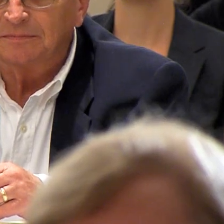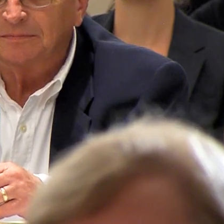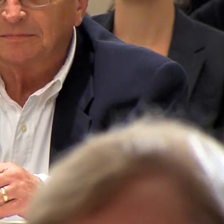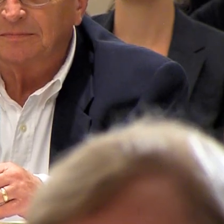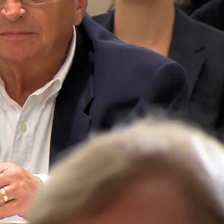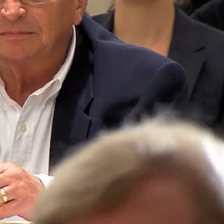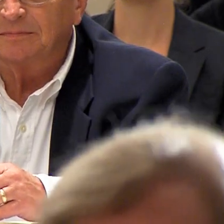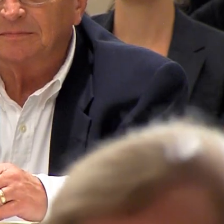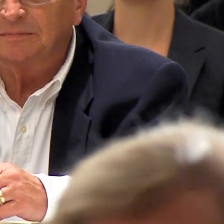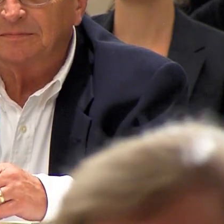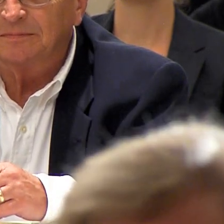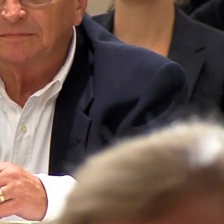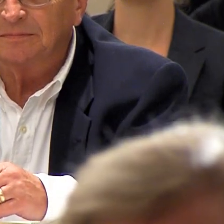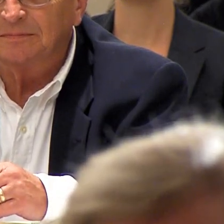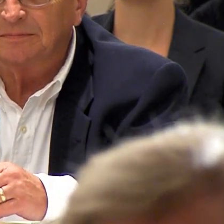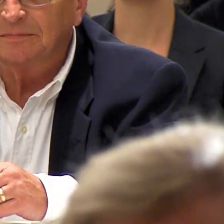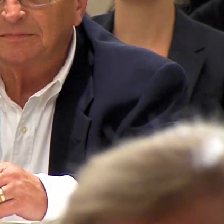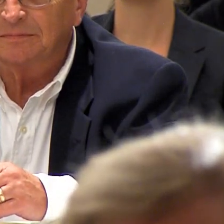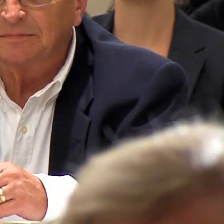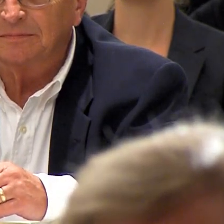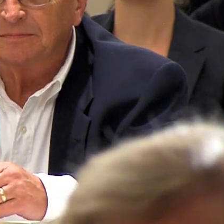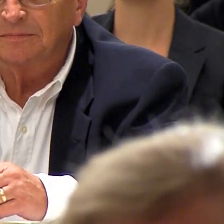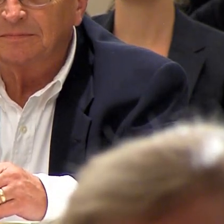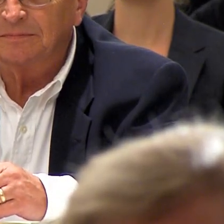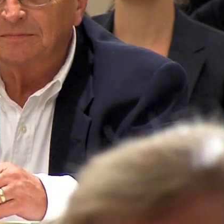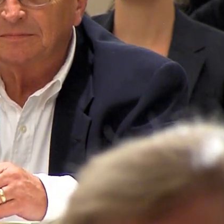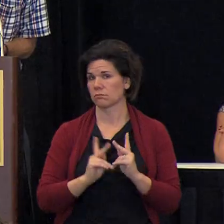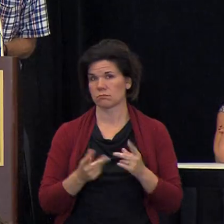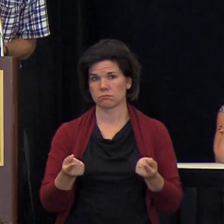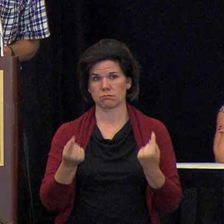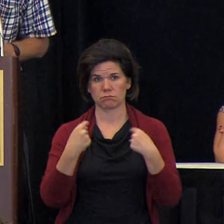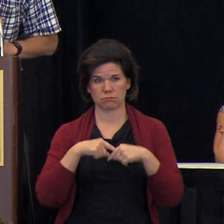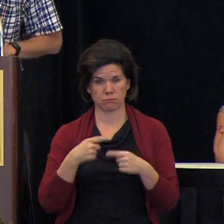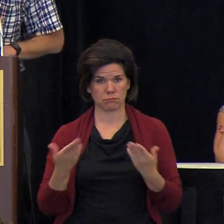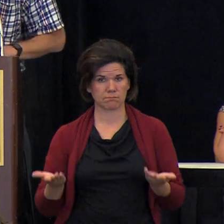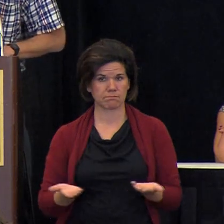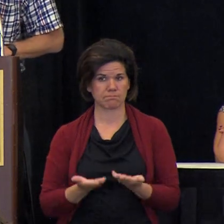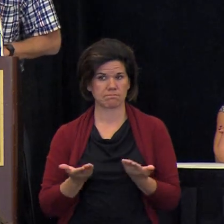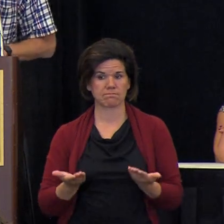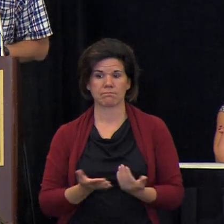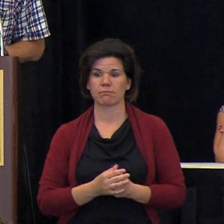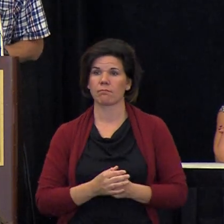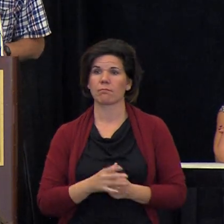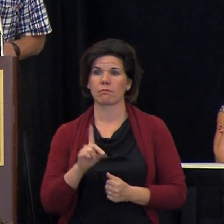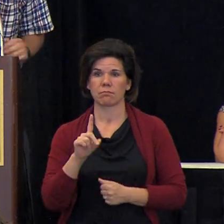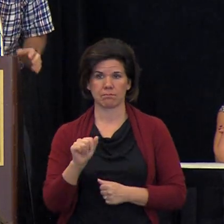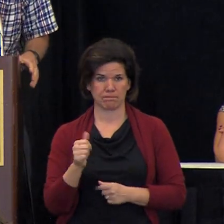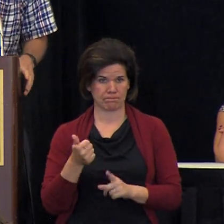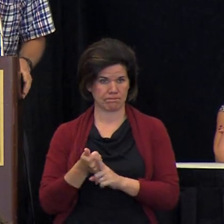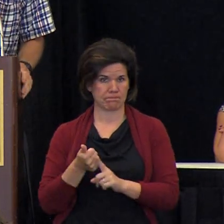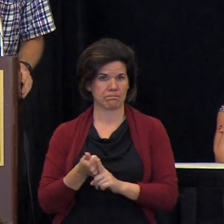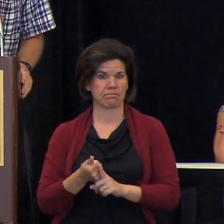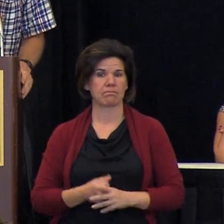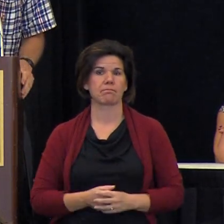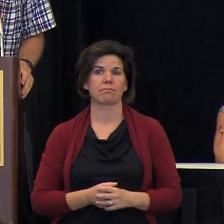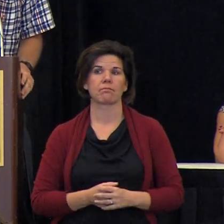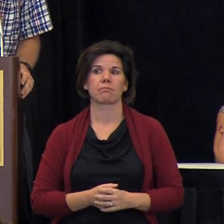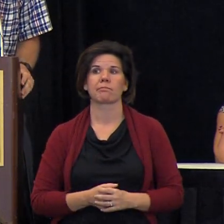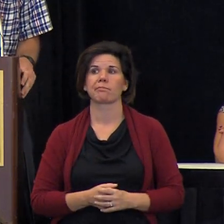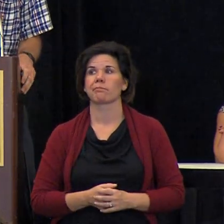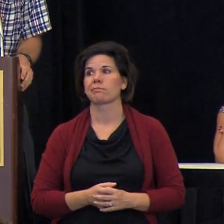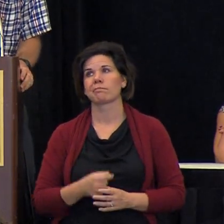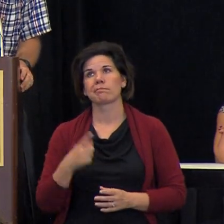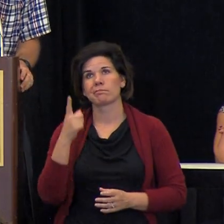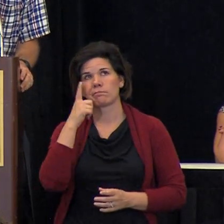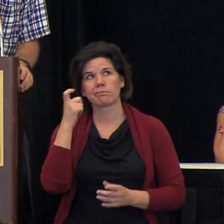some of our people that come here are disabled because of